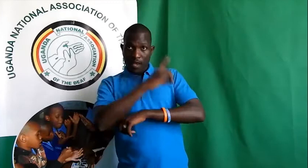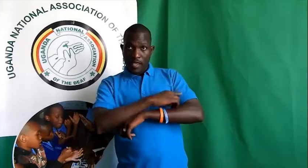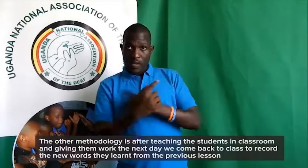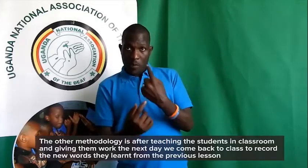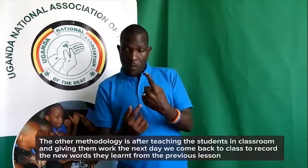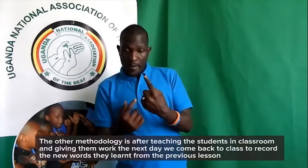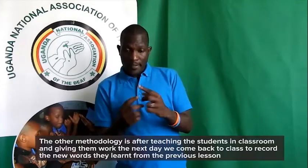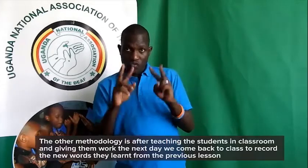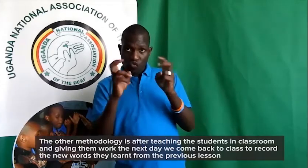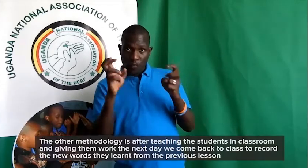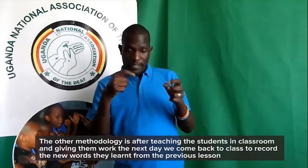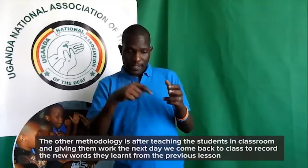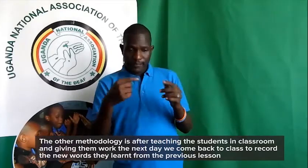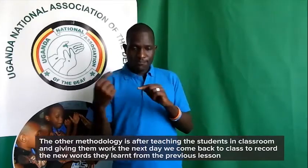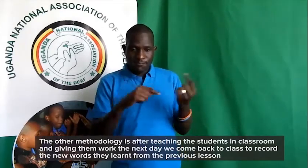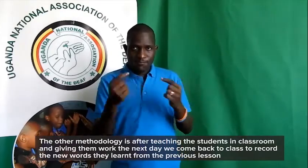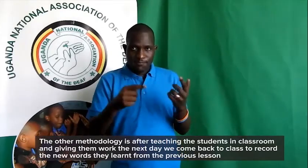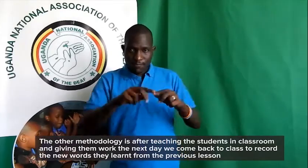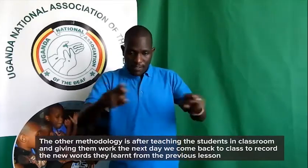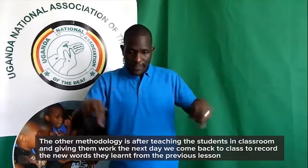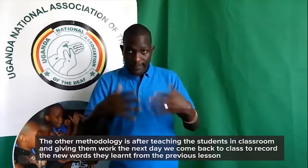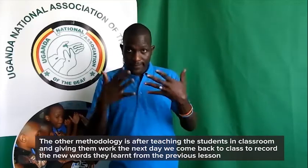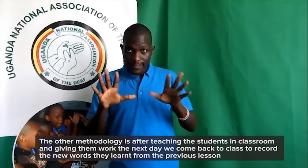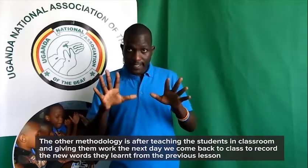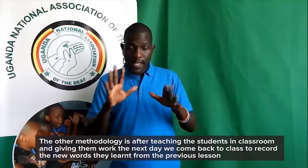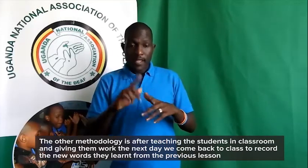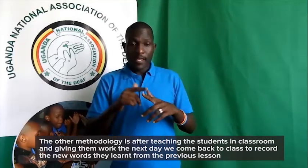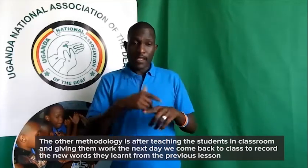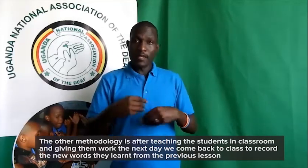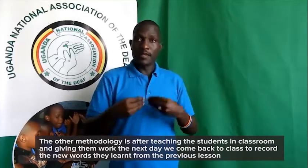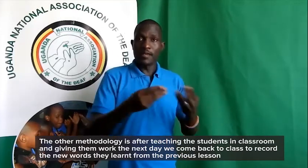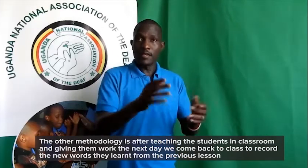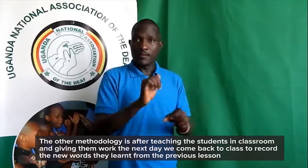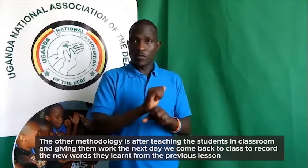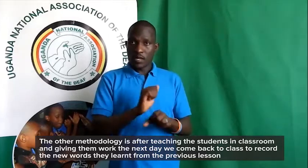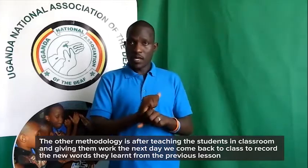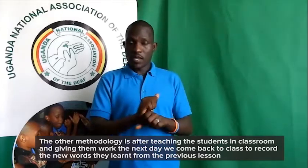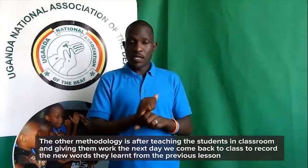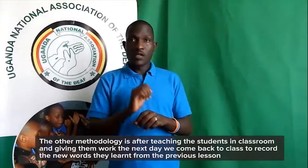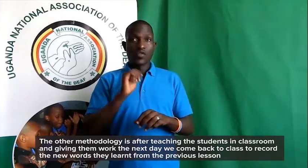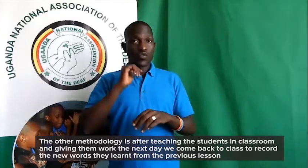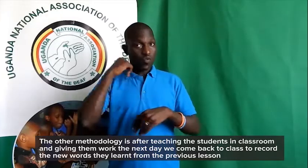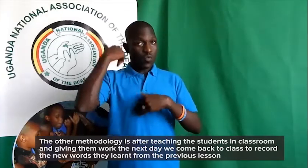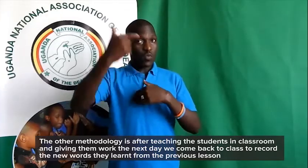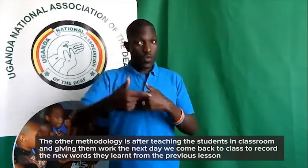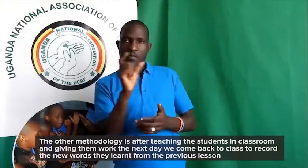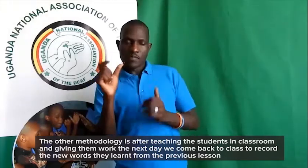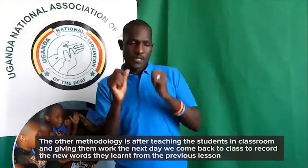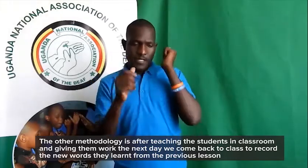The other methodology is after teaching the students in classroom, and giving them work. The next